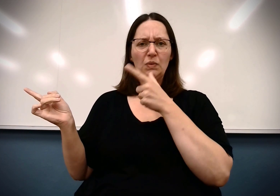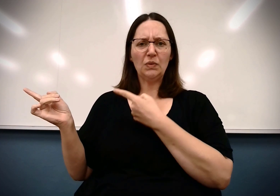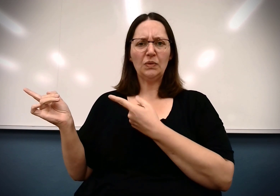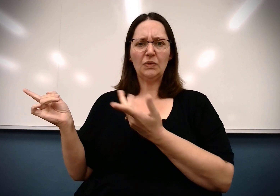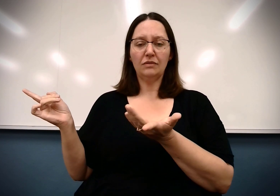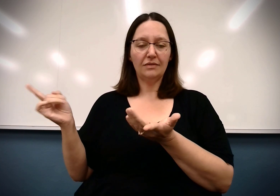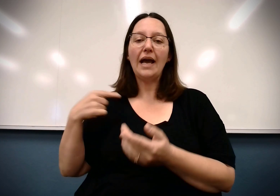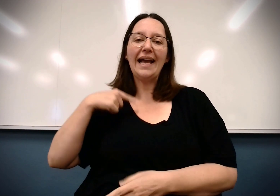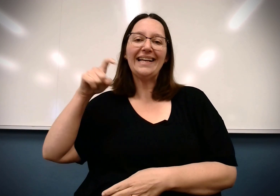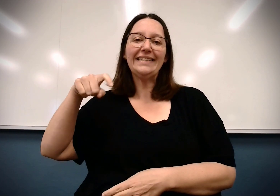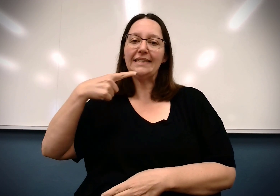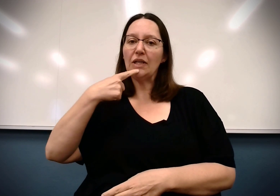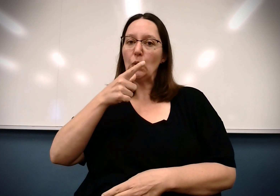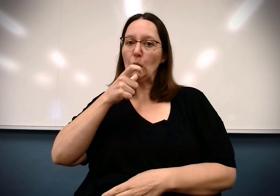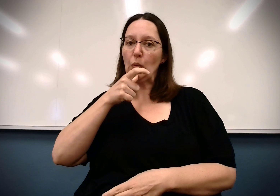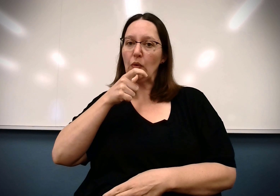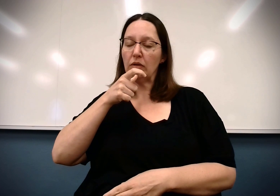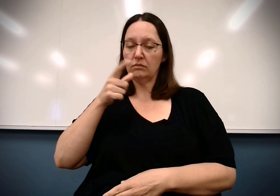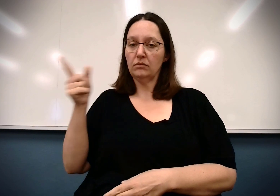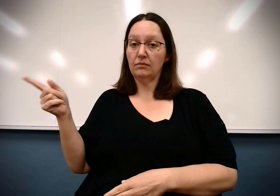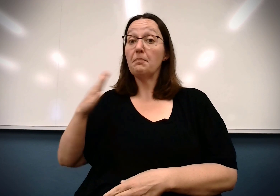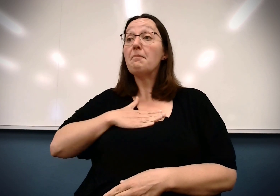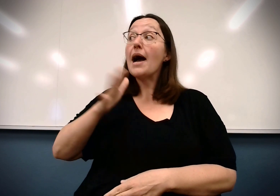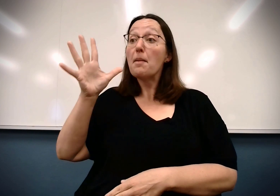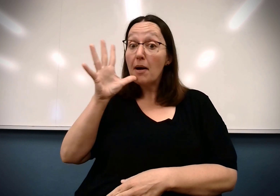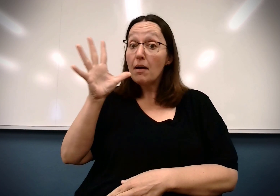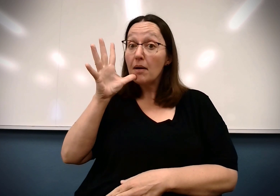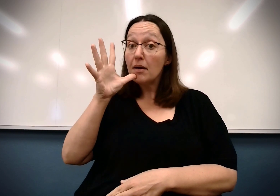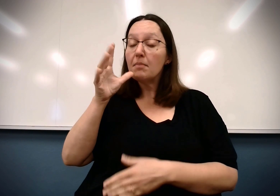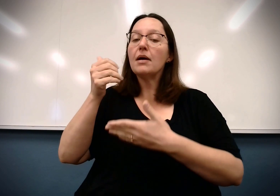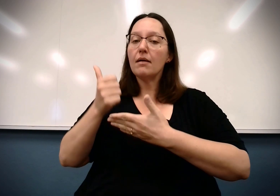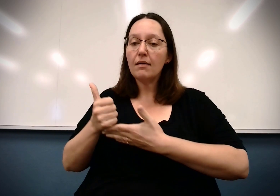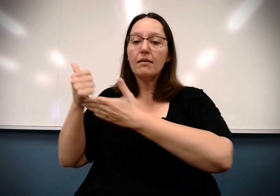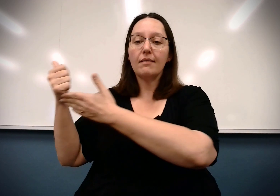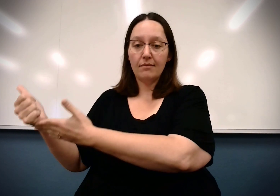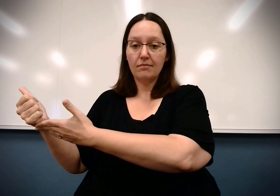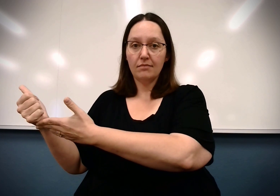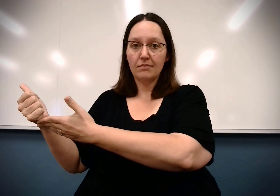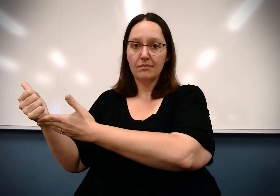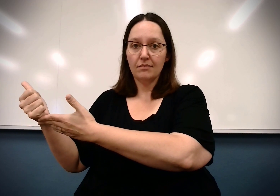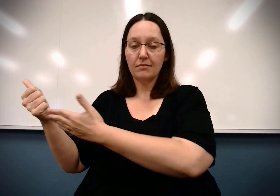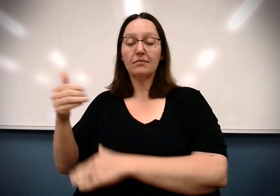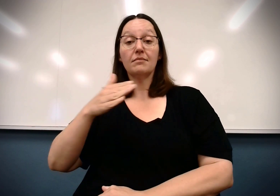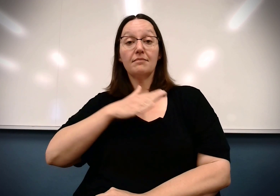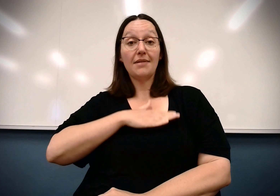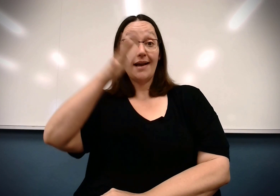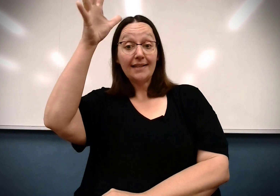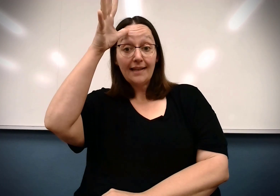say, I met her today, right? I don't know who that is, right? So my mom, I help her. I have to indicate who